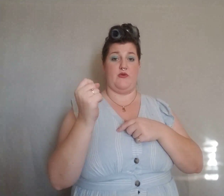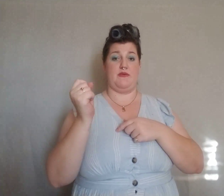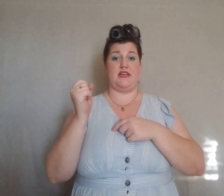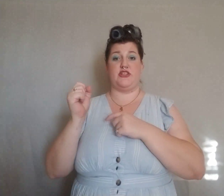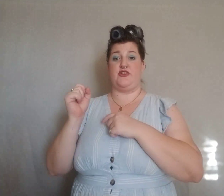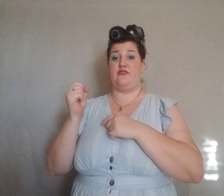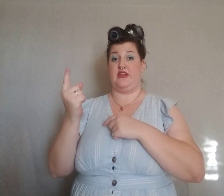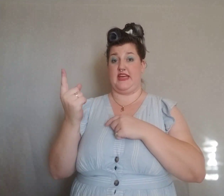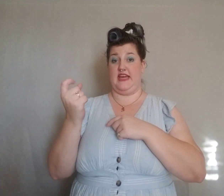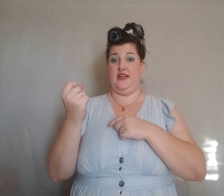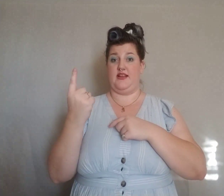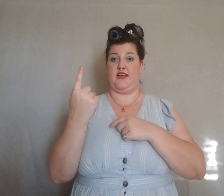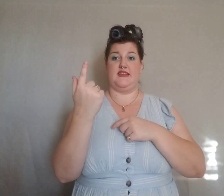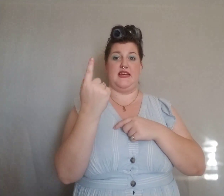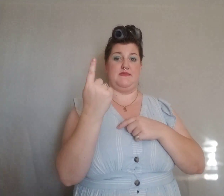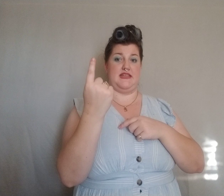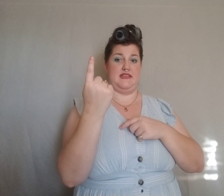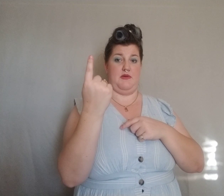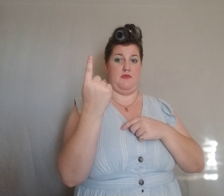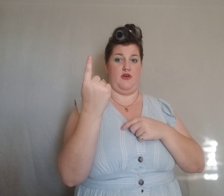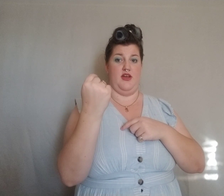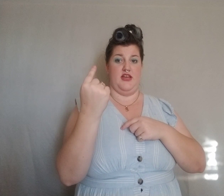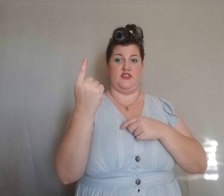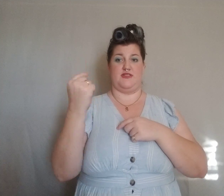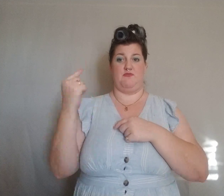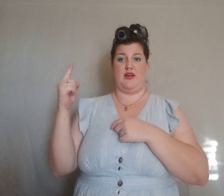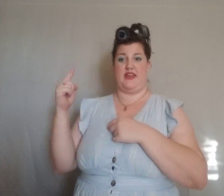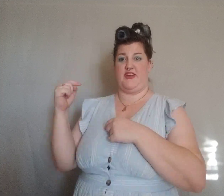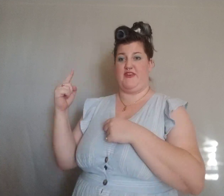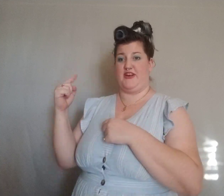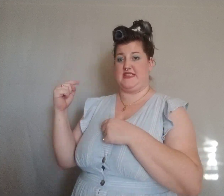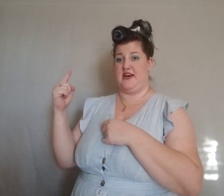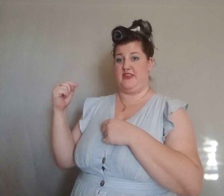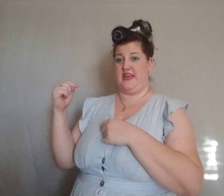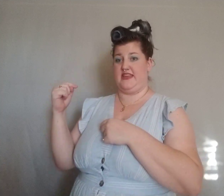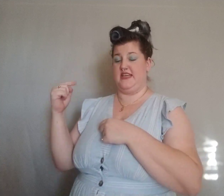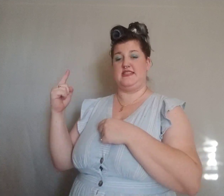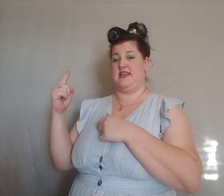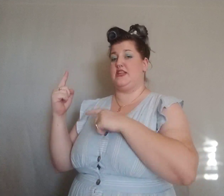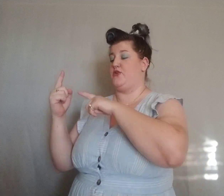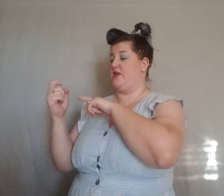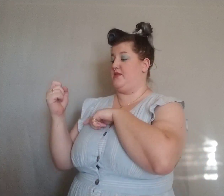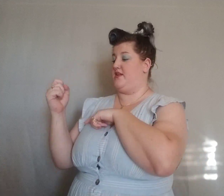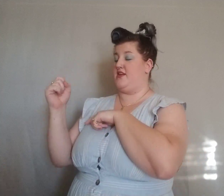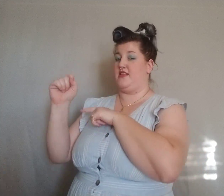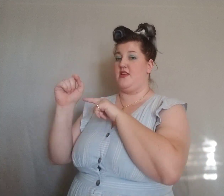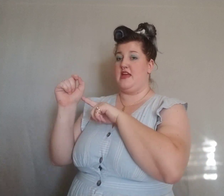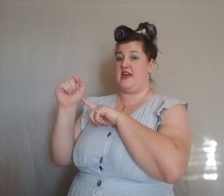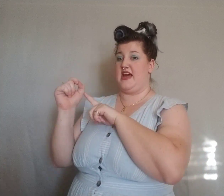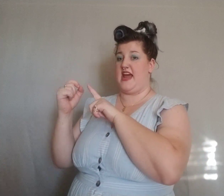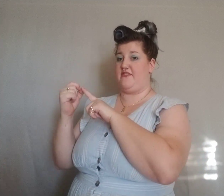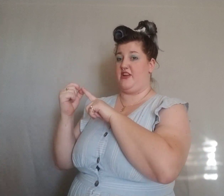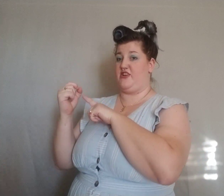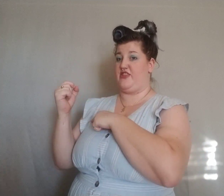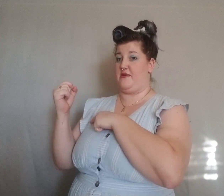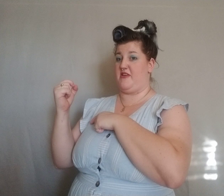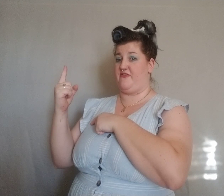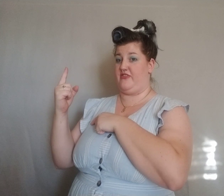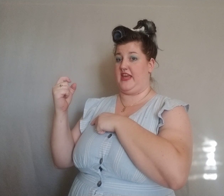to make sure you flick it. A lot of times I see people just bringing their finger down like this, and you want to kind of have it on your thumb and flick it